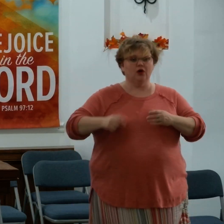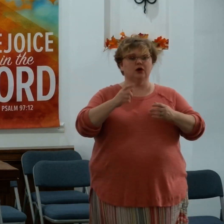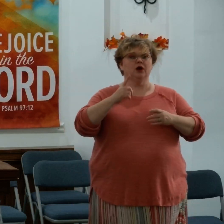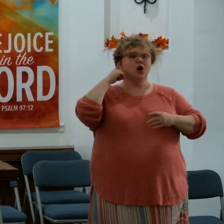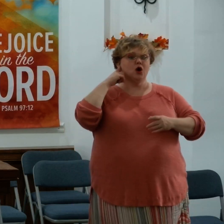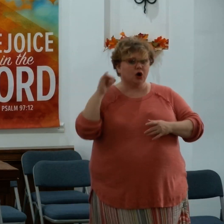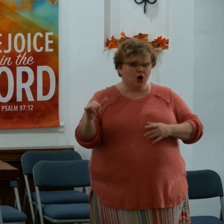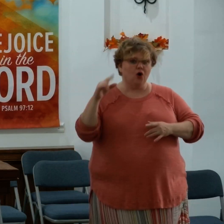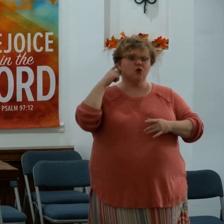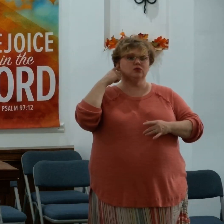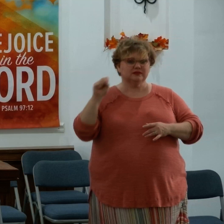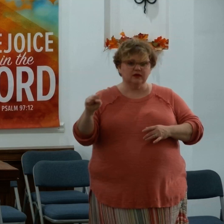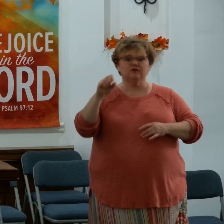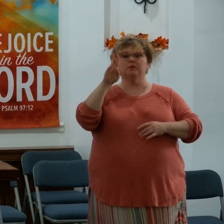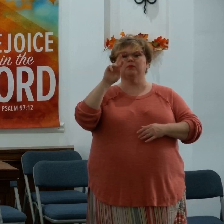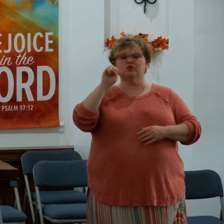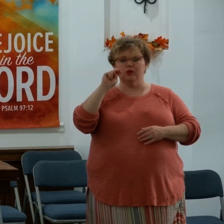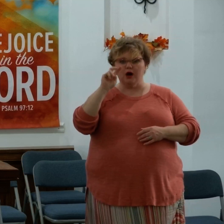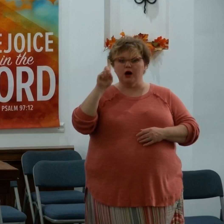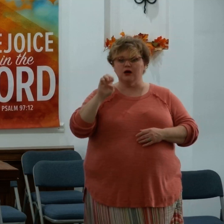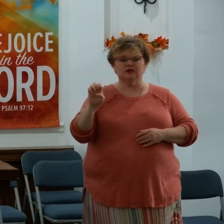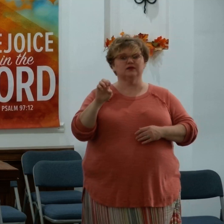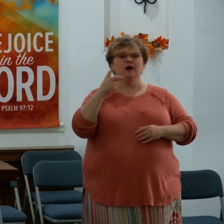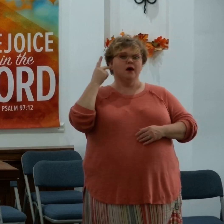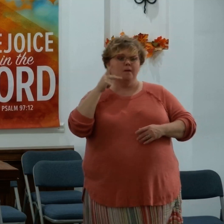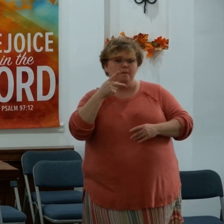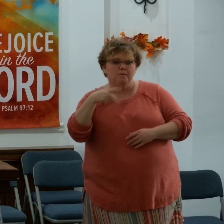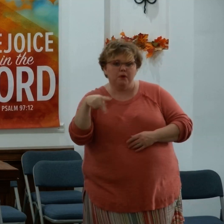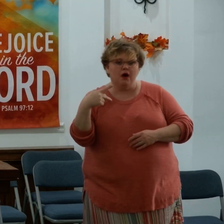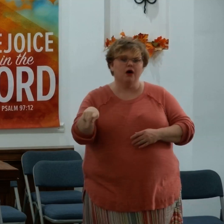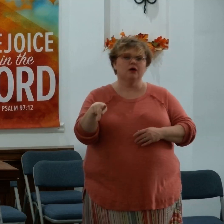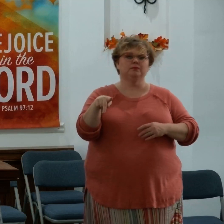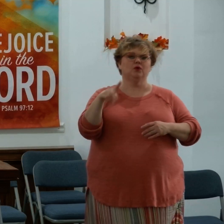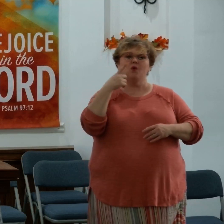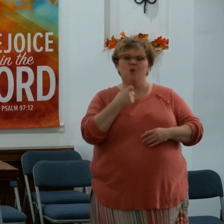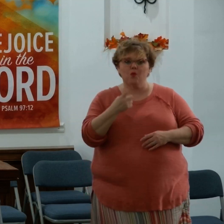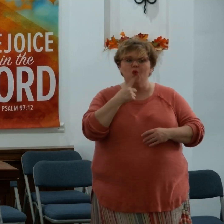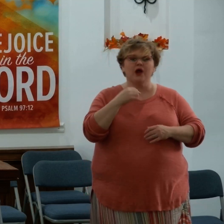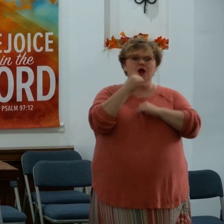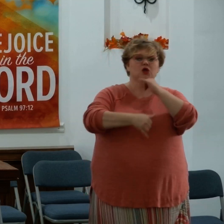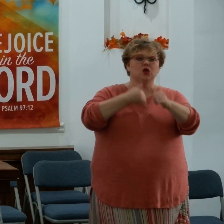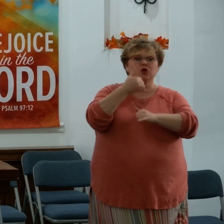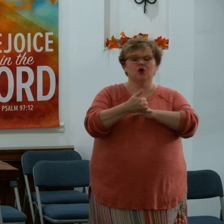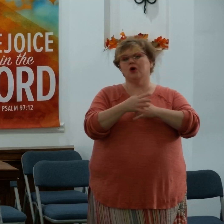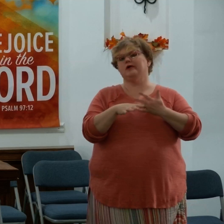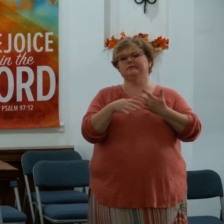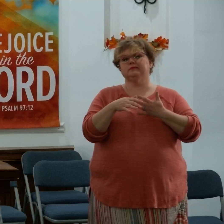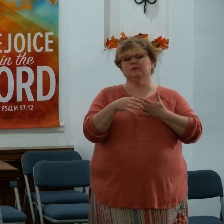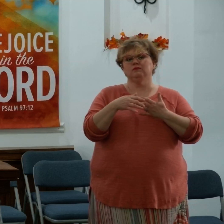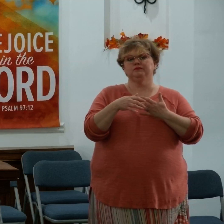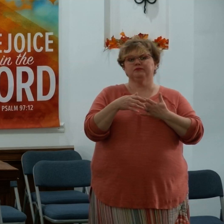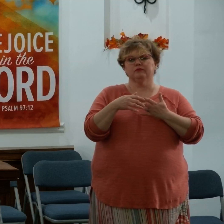gold, silver, bronze, blue, purple, and scarlet yarn, fine linen, goat hair, ram skins, dyed red, hides of the sea